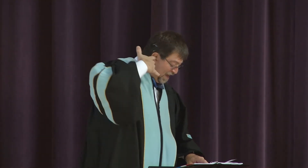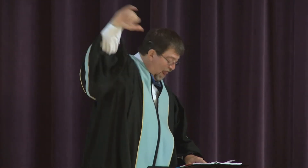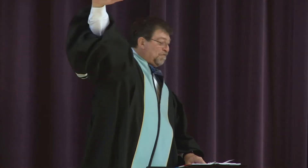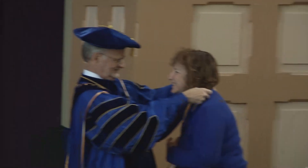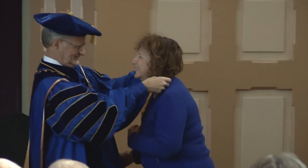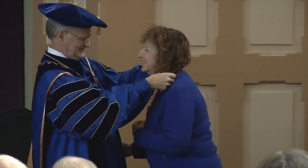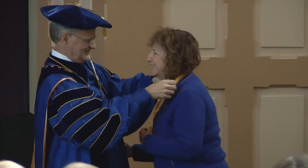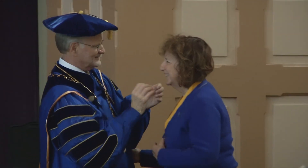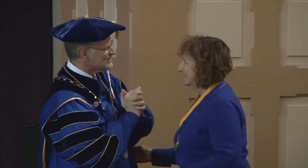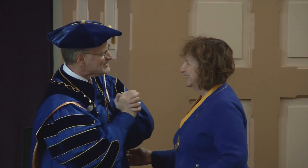From